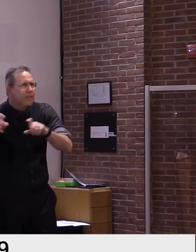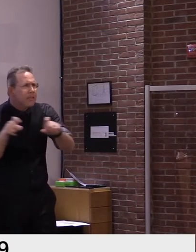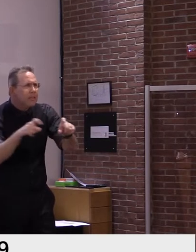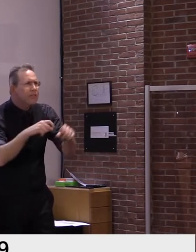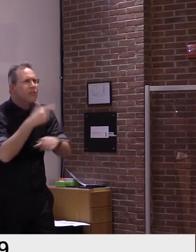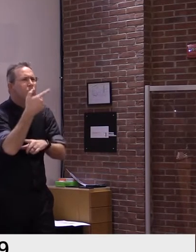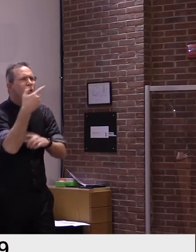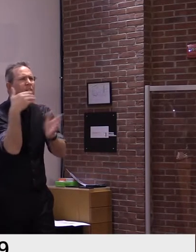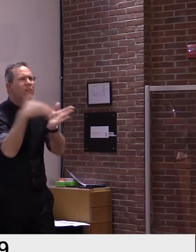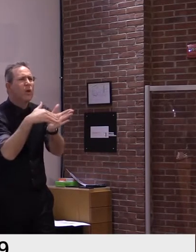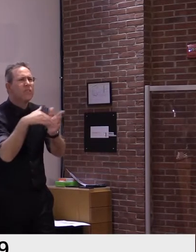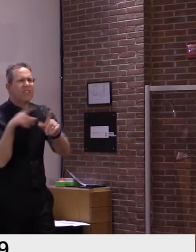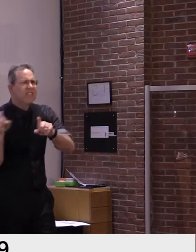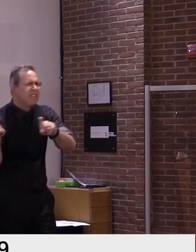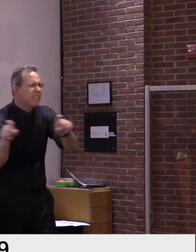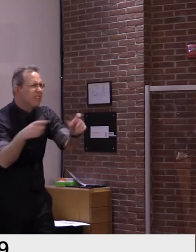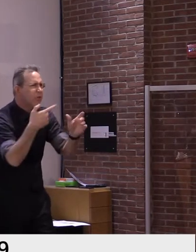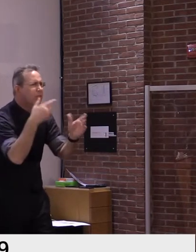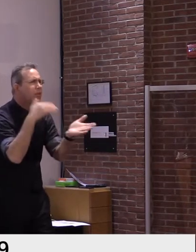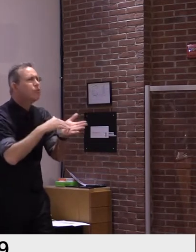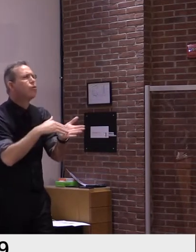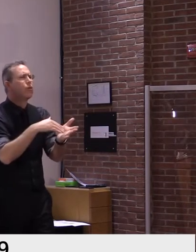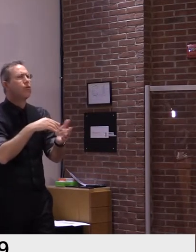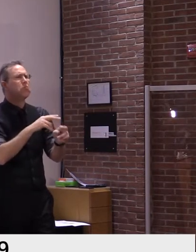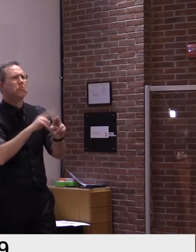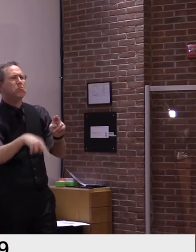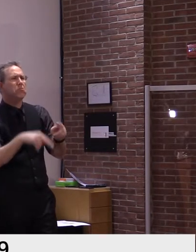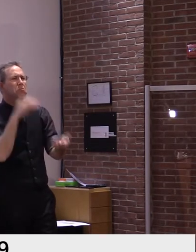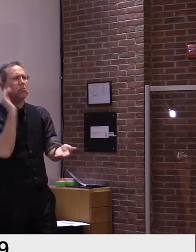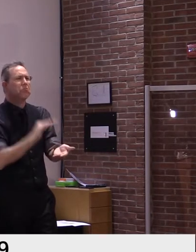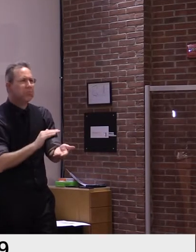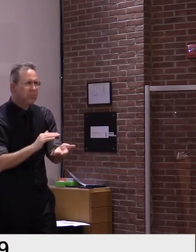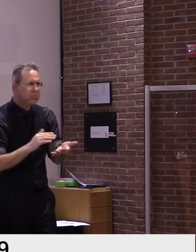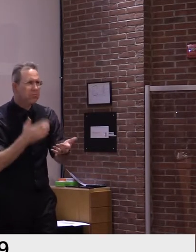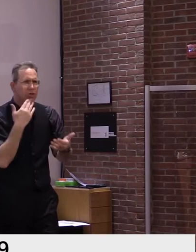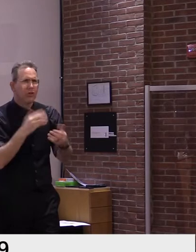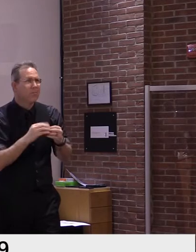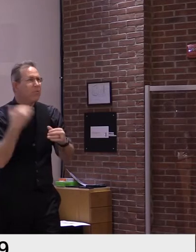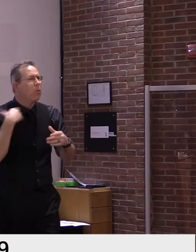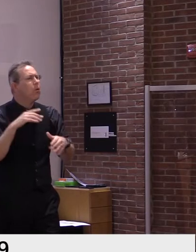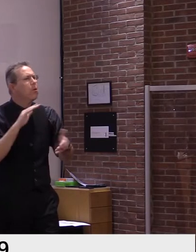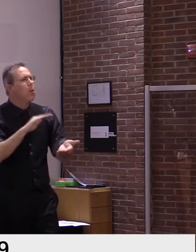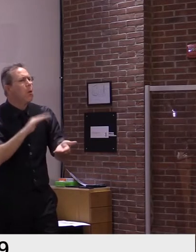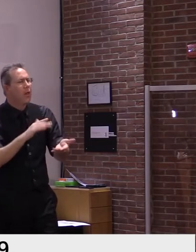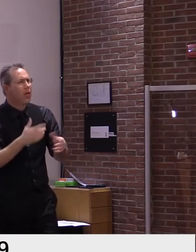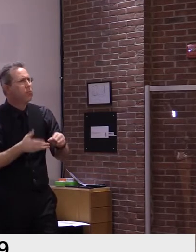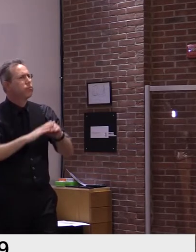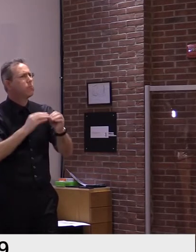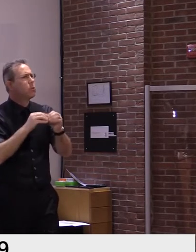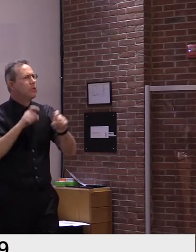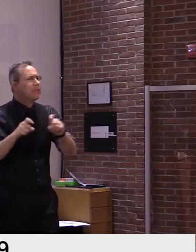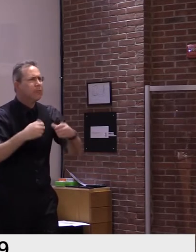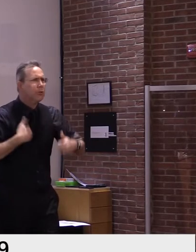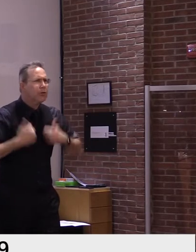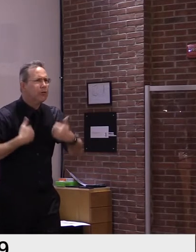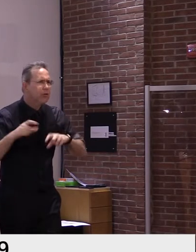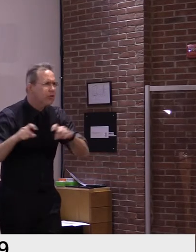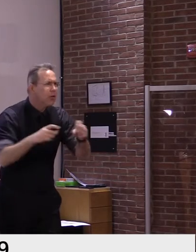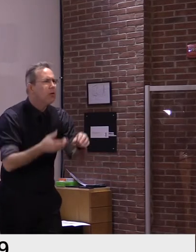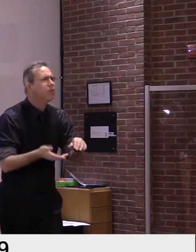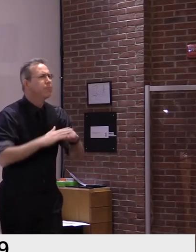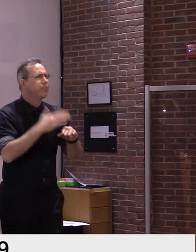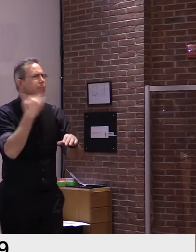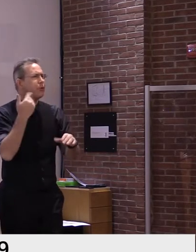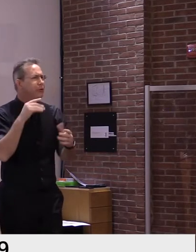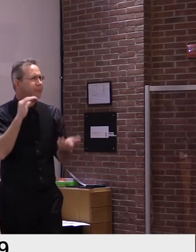week, which is the greatest number of tests administered on campus since the higher education restart began last